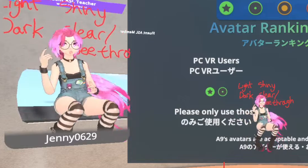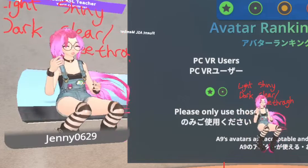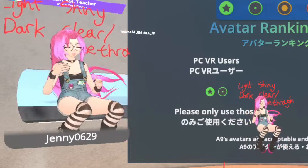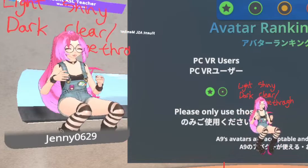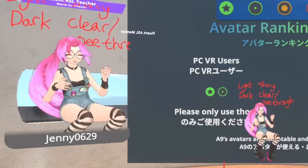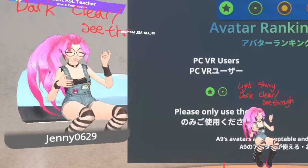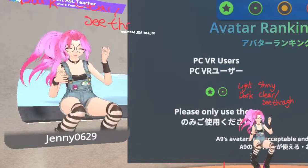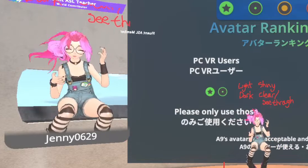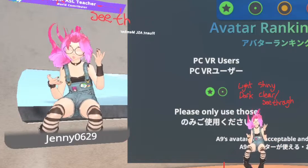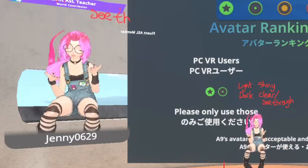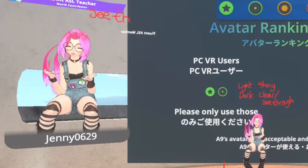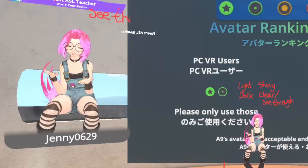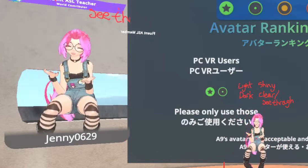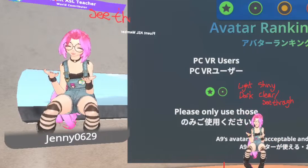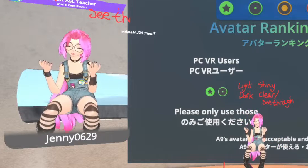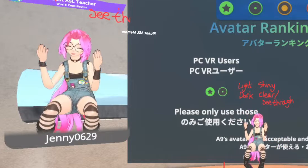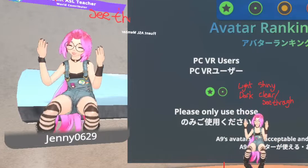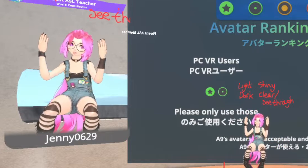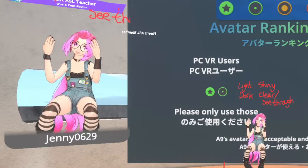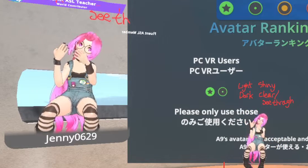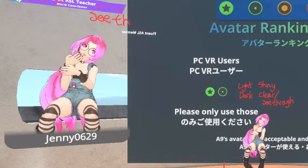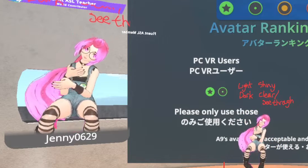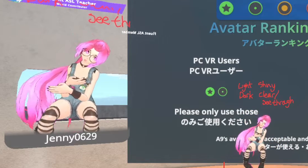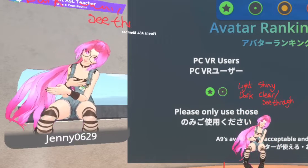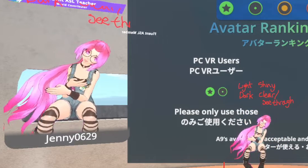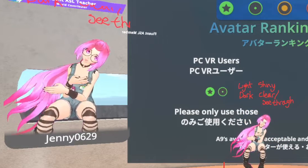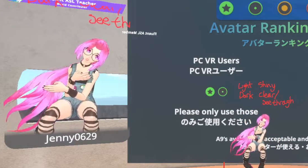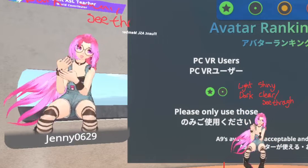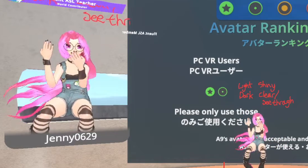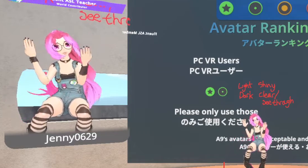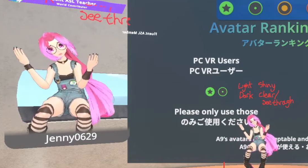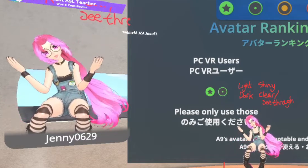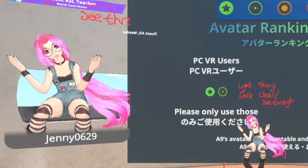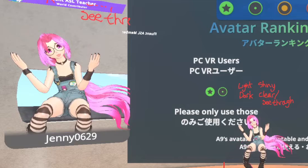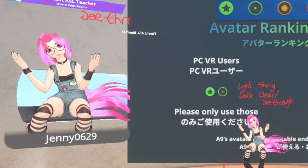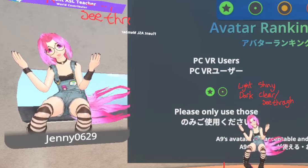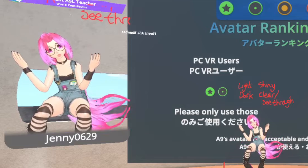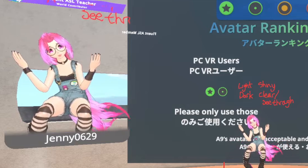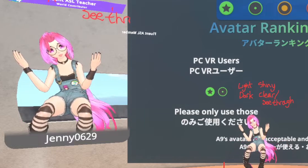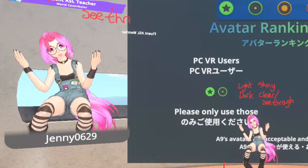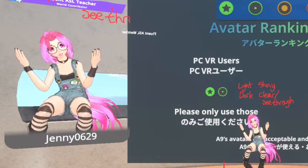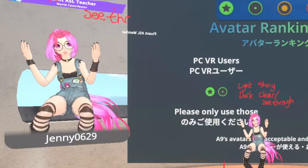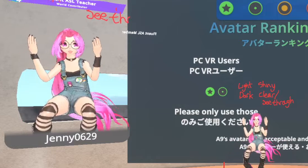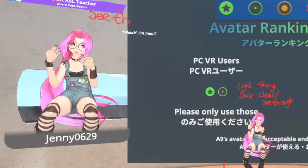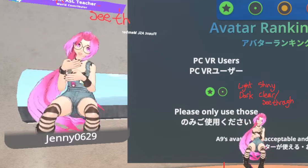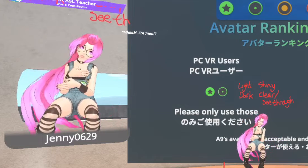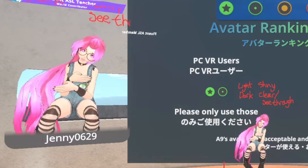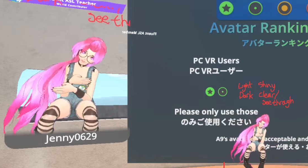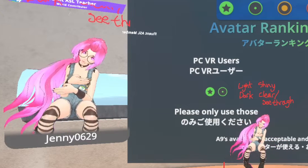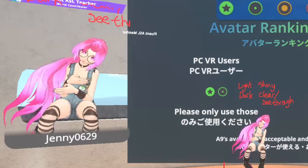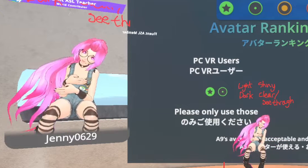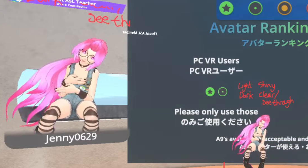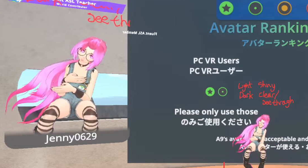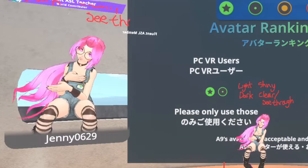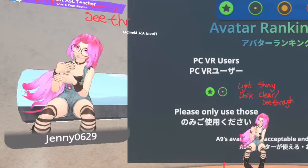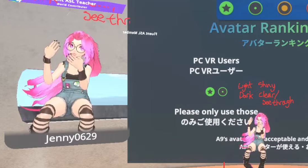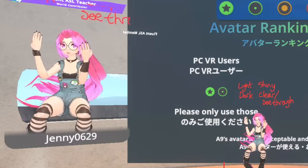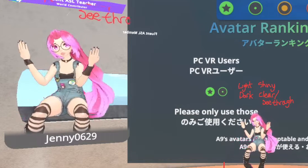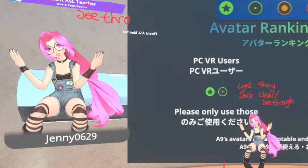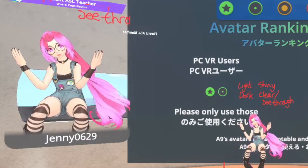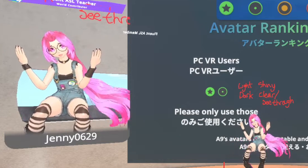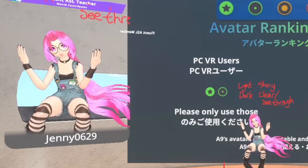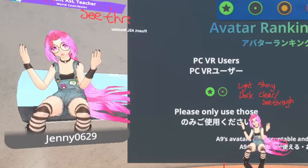so like let's say you're saying, which is it? Is it dark or is it light? Or you could say, is it dark outside or is it